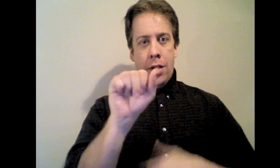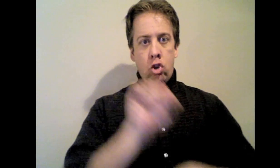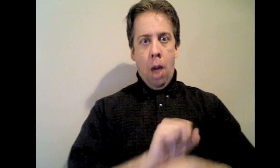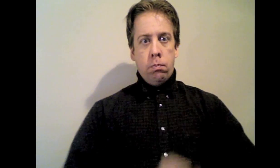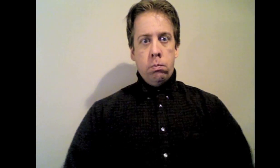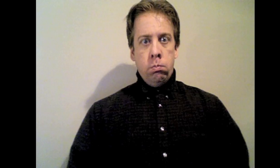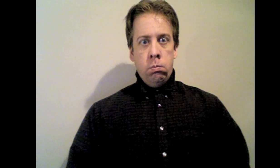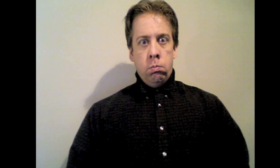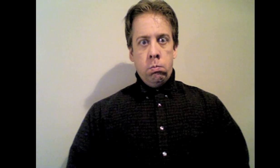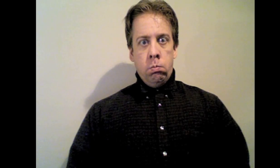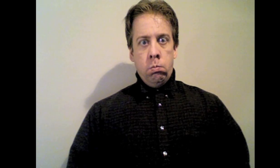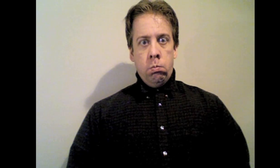find a job.